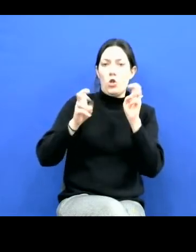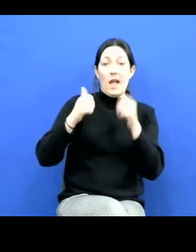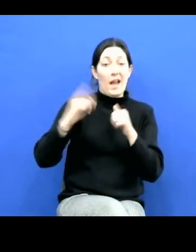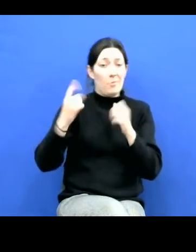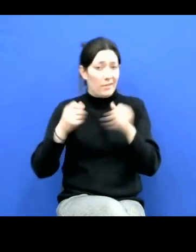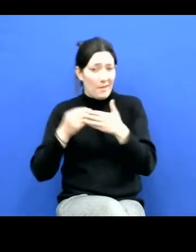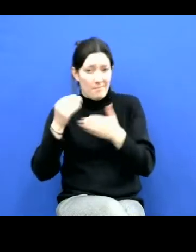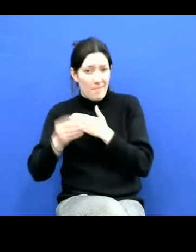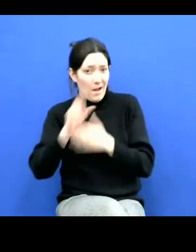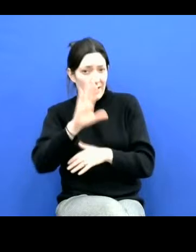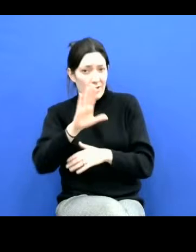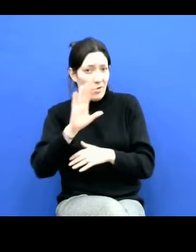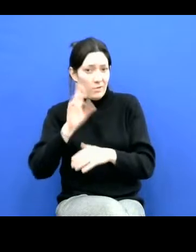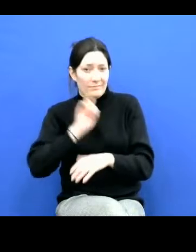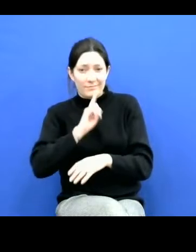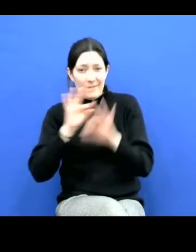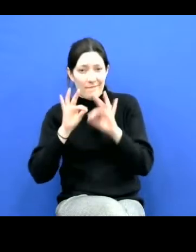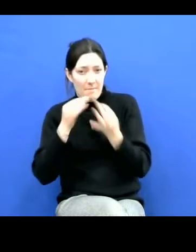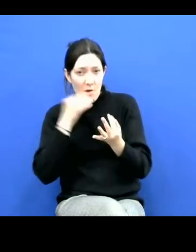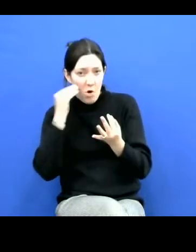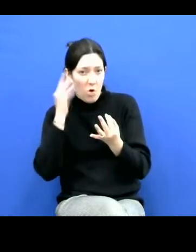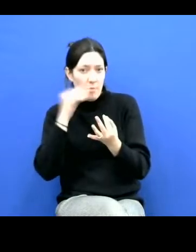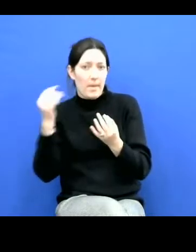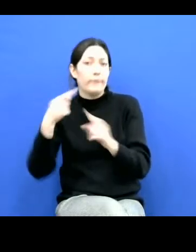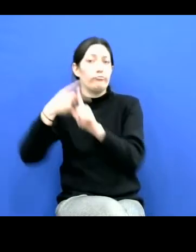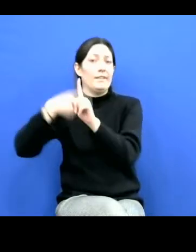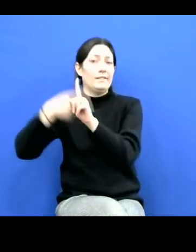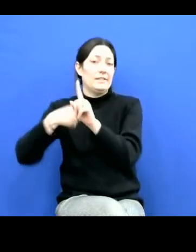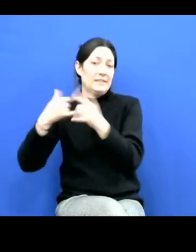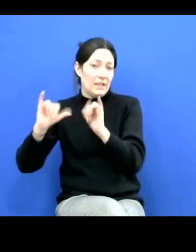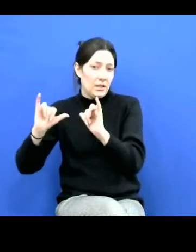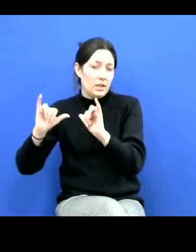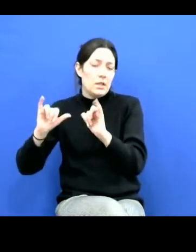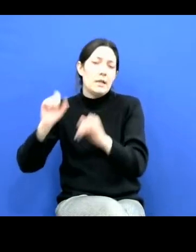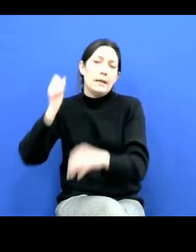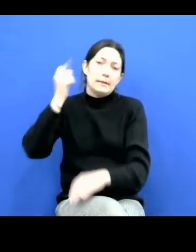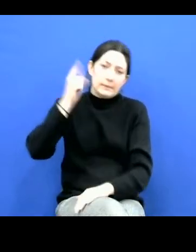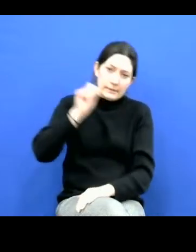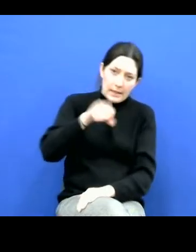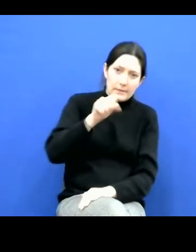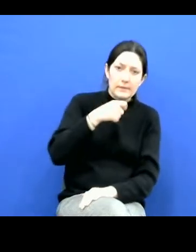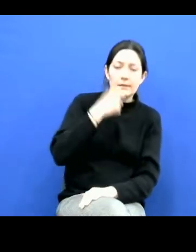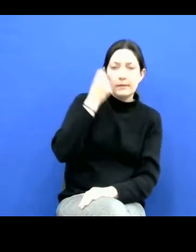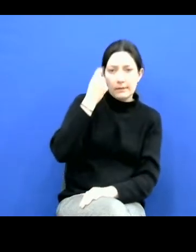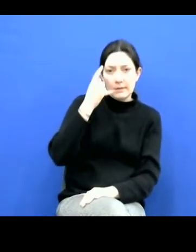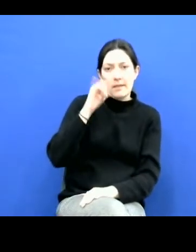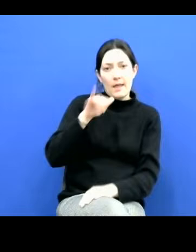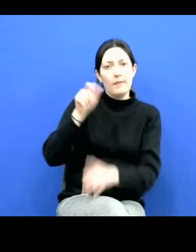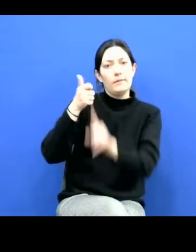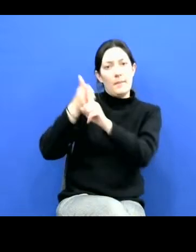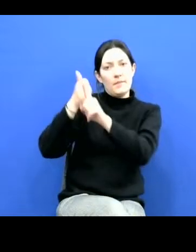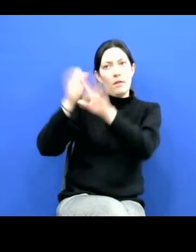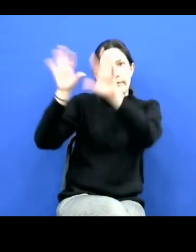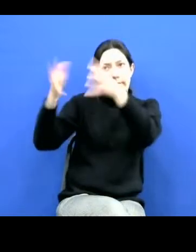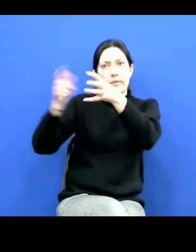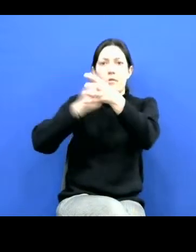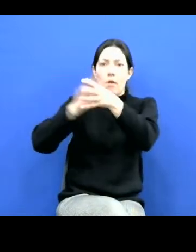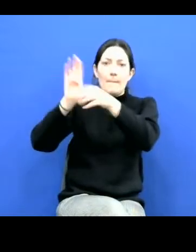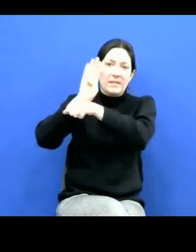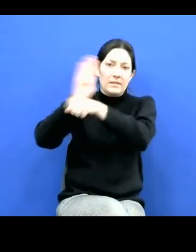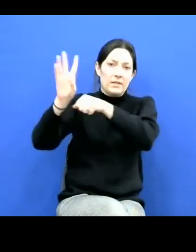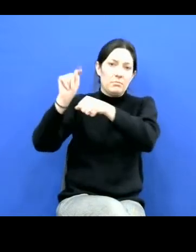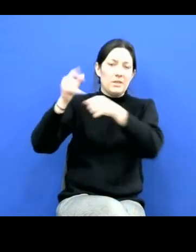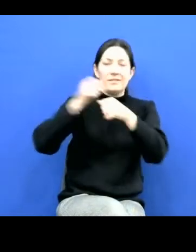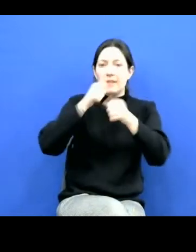family home and rent it. Right. Yes, they are arguably a business entity, but that's not considered